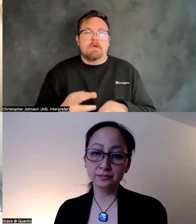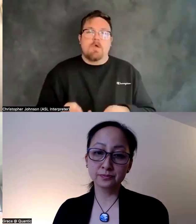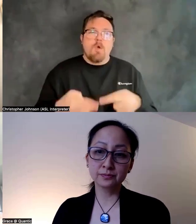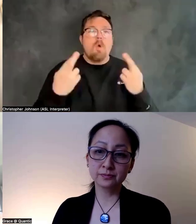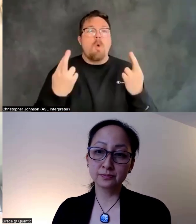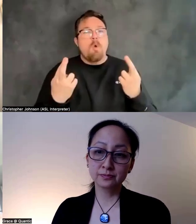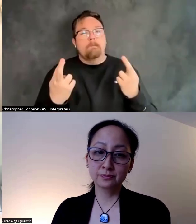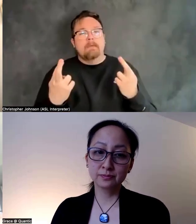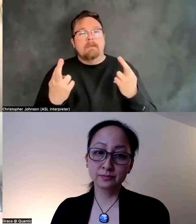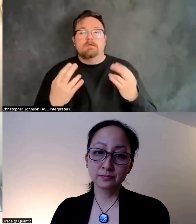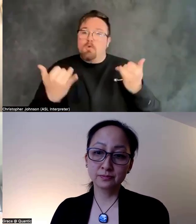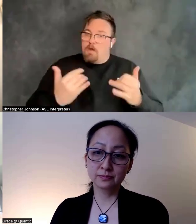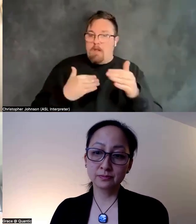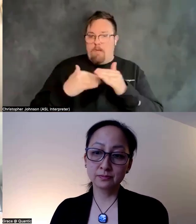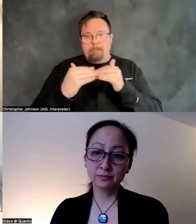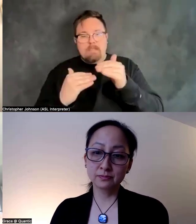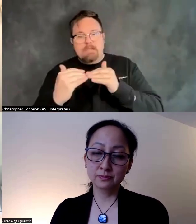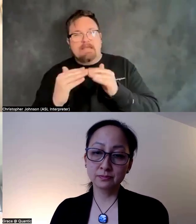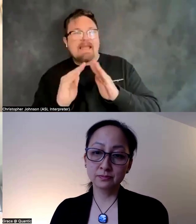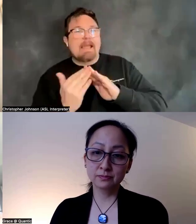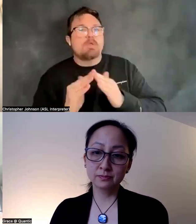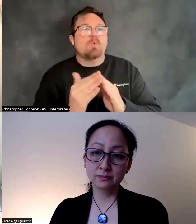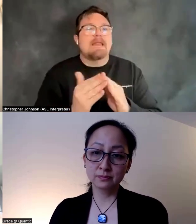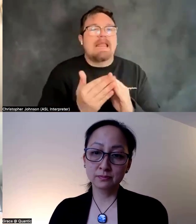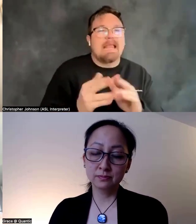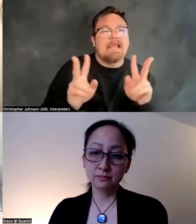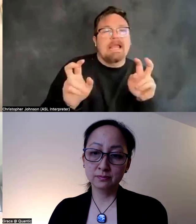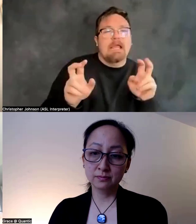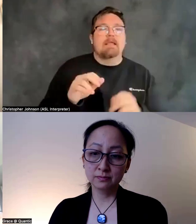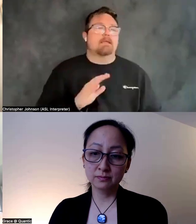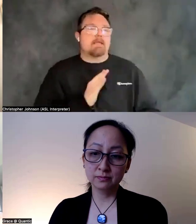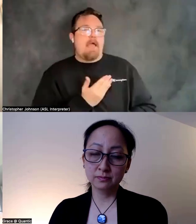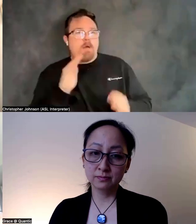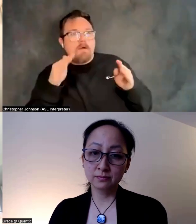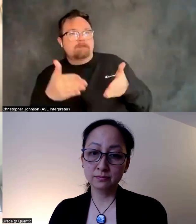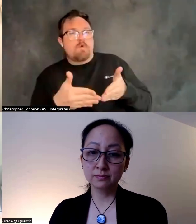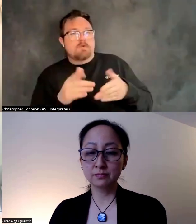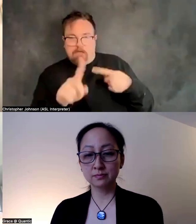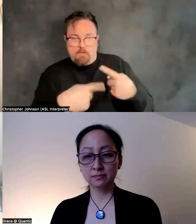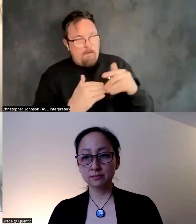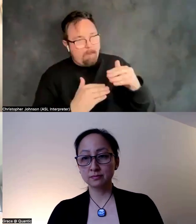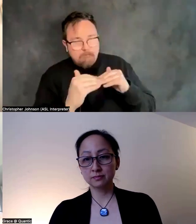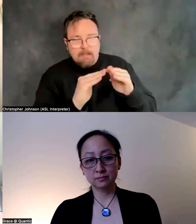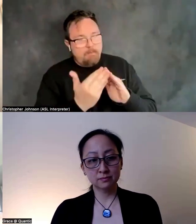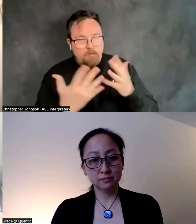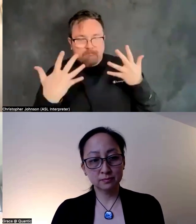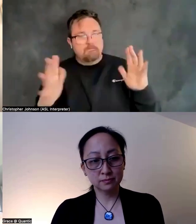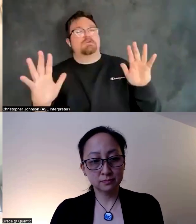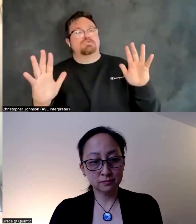we're building a thing called communities, and that's what we're really focusing on right now. And once we've got that done, we want to then try